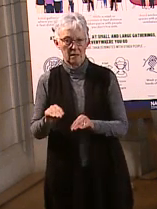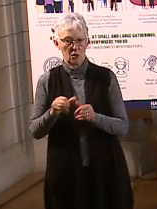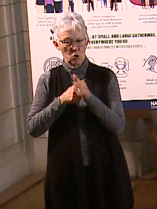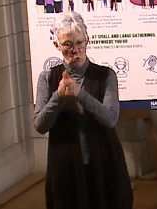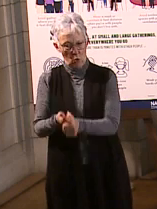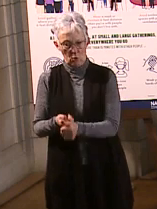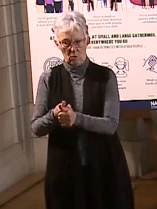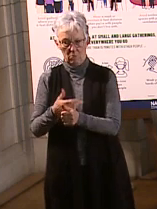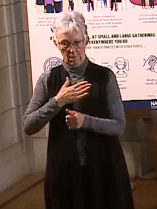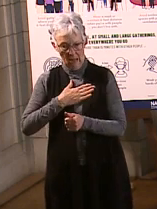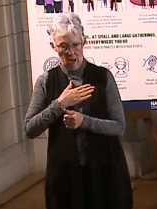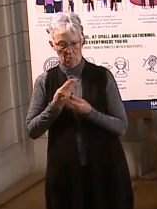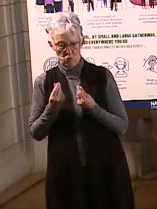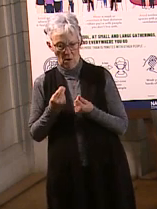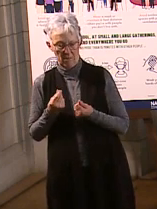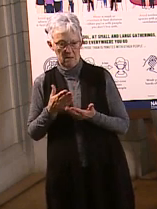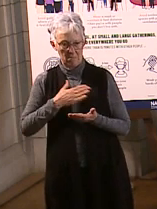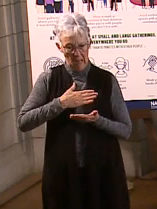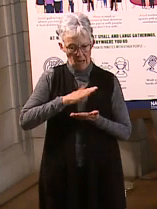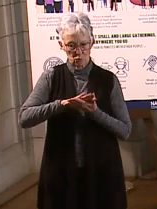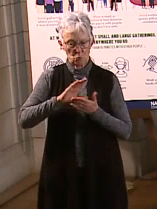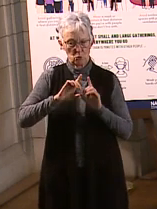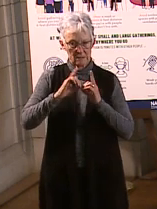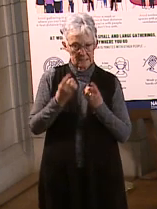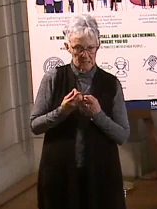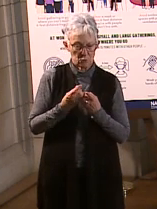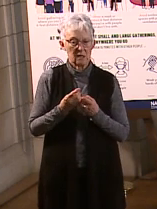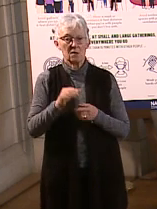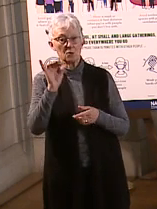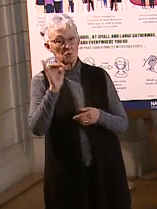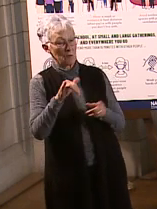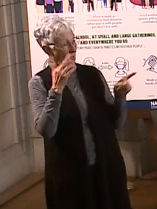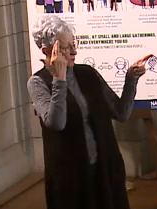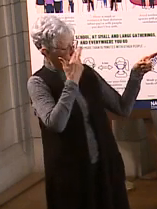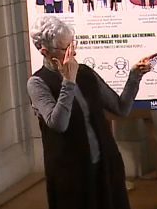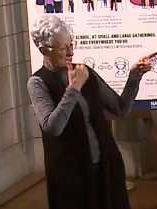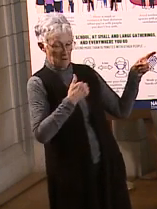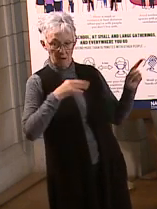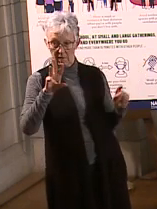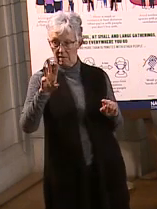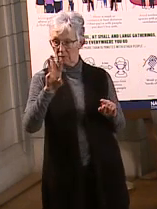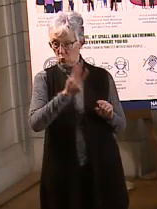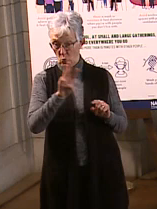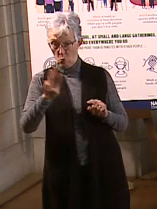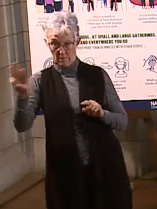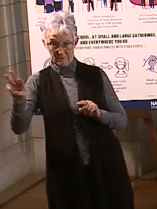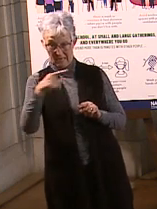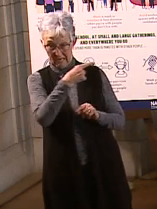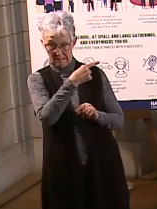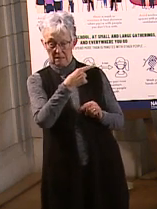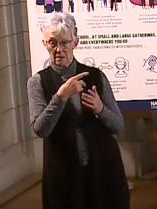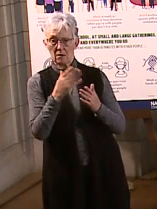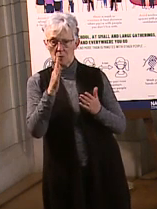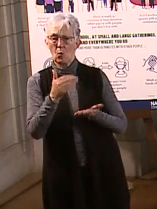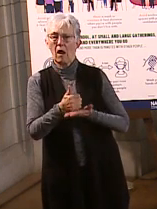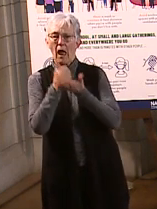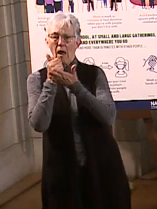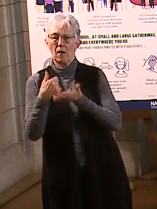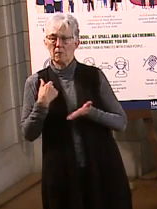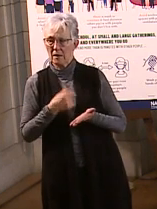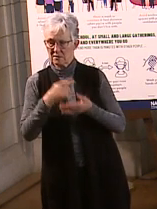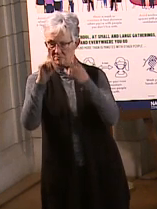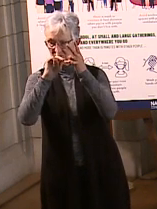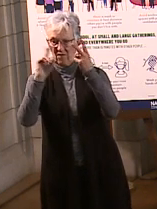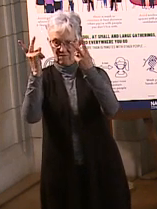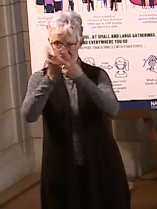individualized. So we've provided a tool here to really assist taxpayers in making sure they can claim their credit. But of course, that's part of the overall